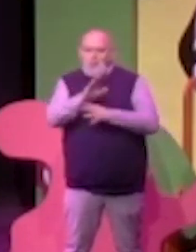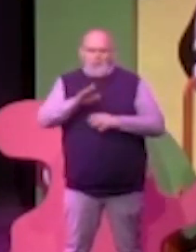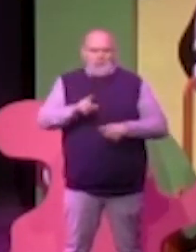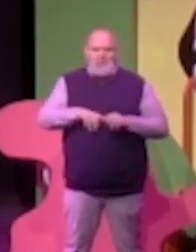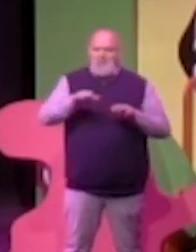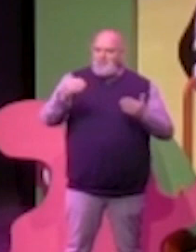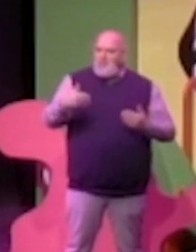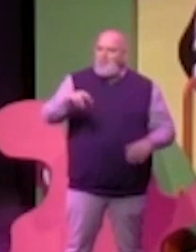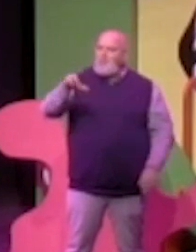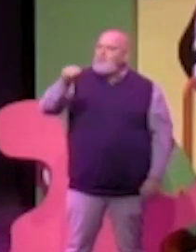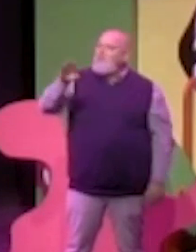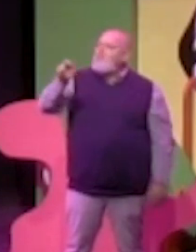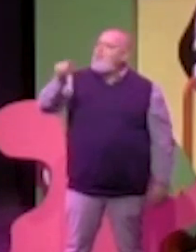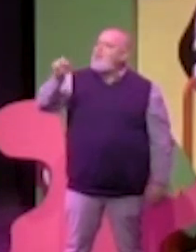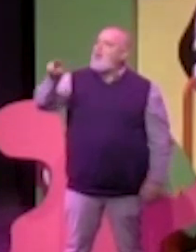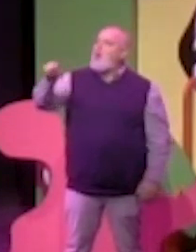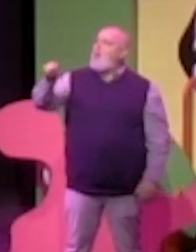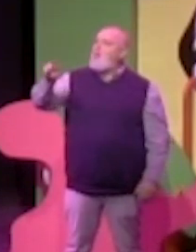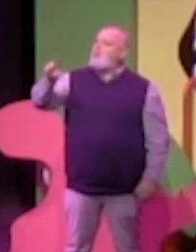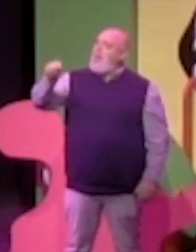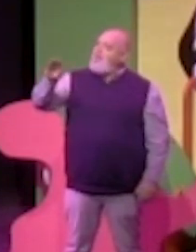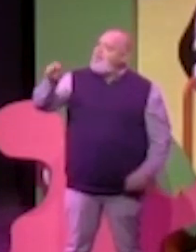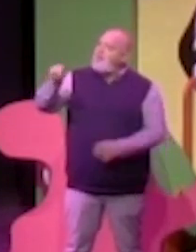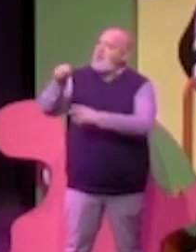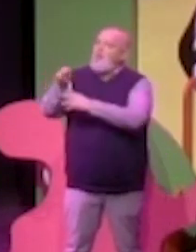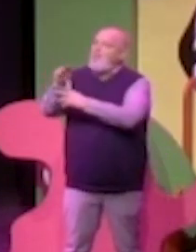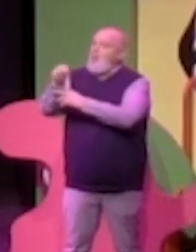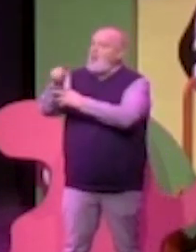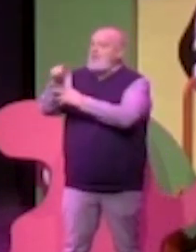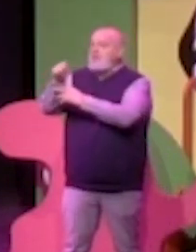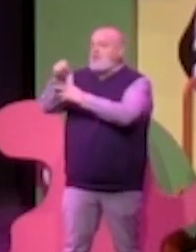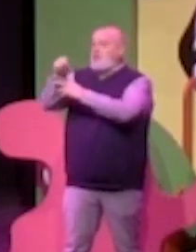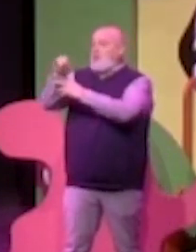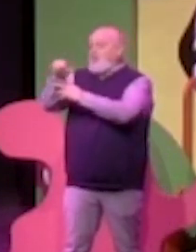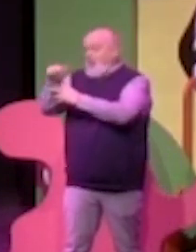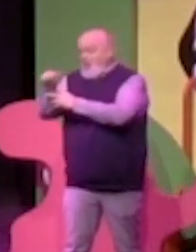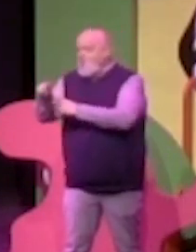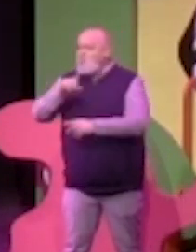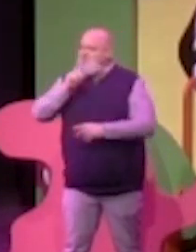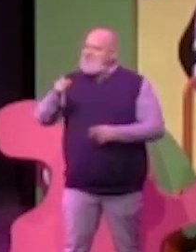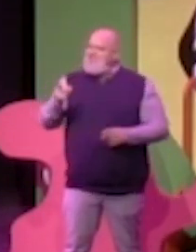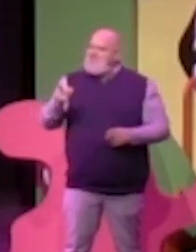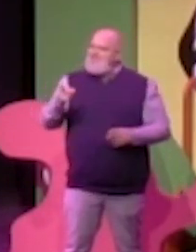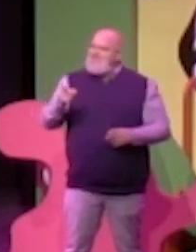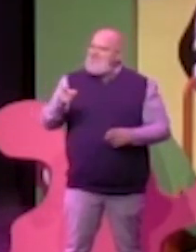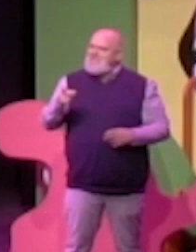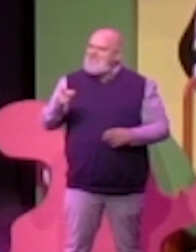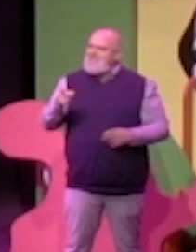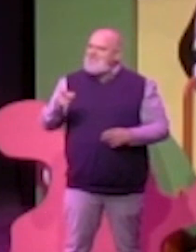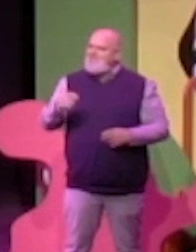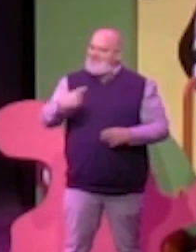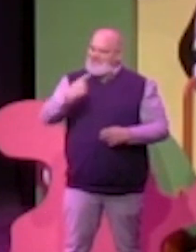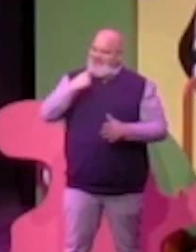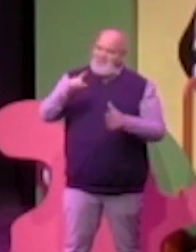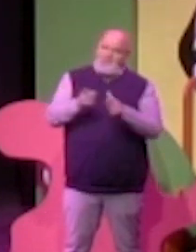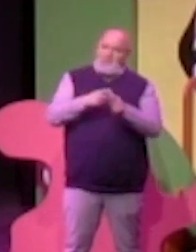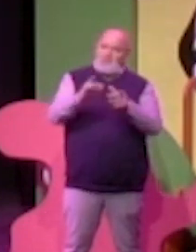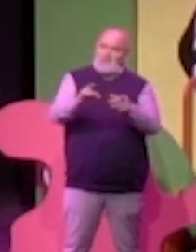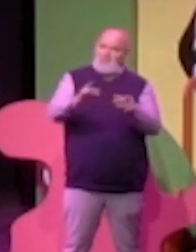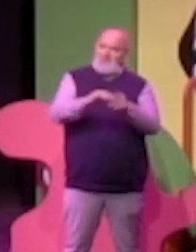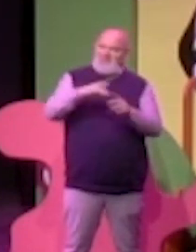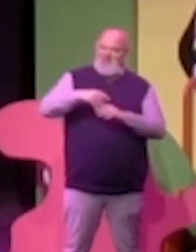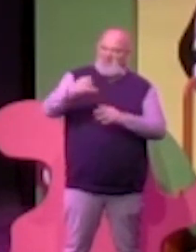Roberto Bedoya, who's in this room, who I think for many of us really coined the idea of arts and culture as a